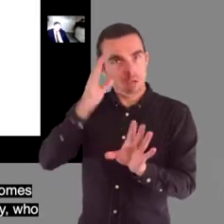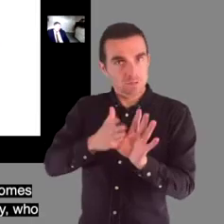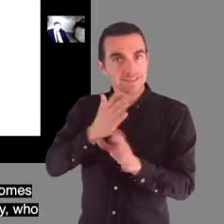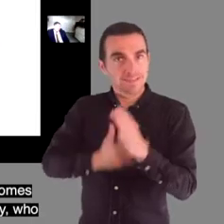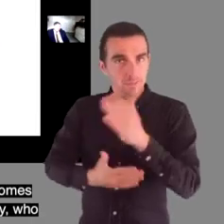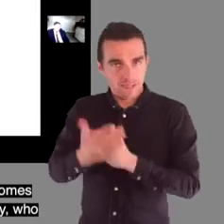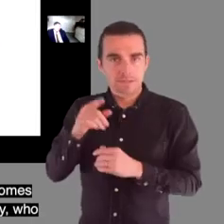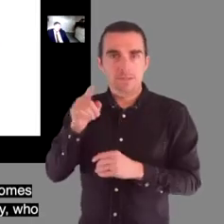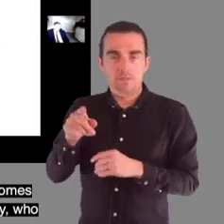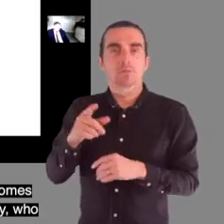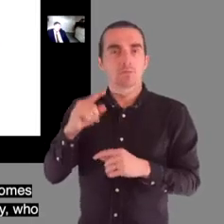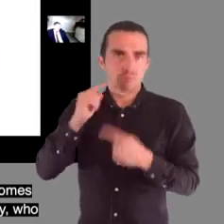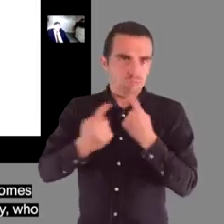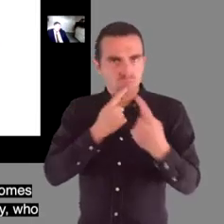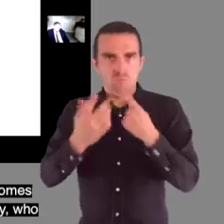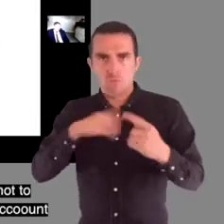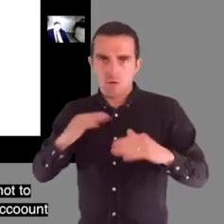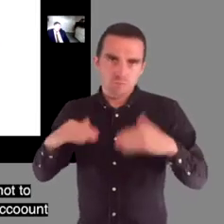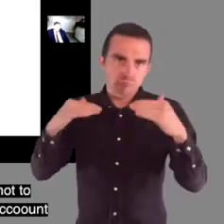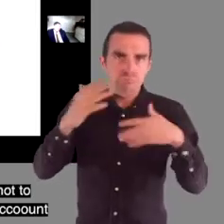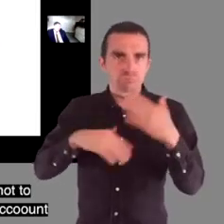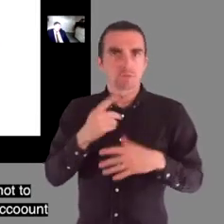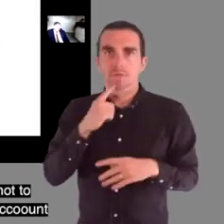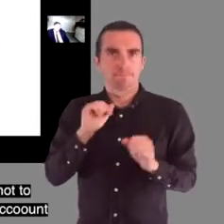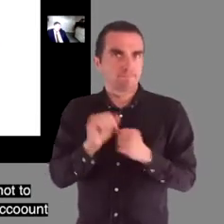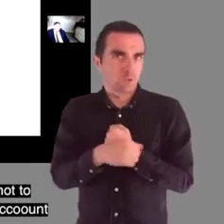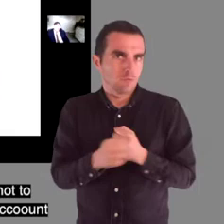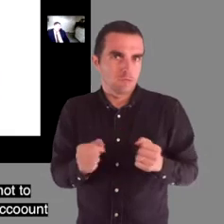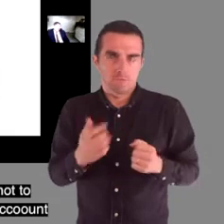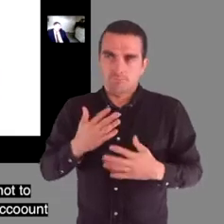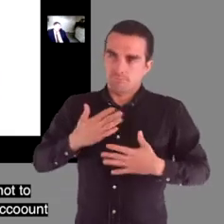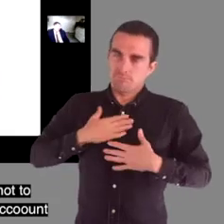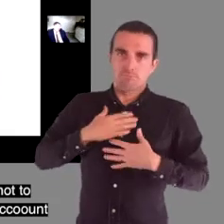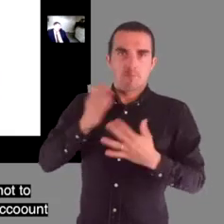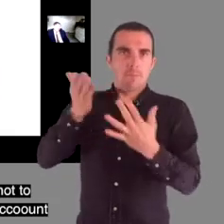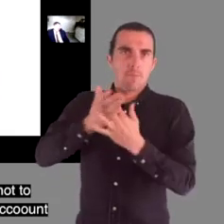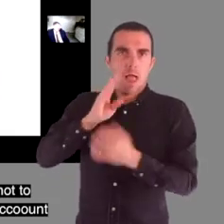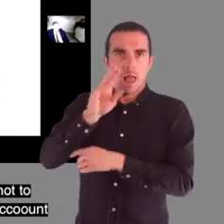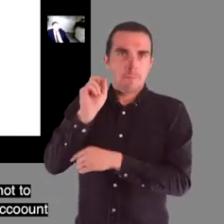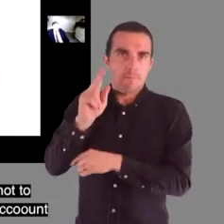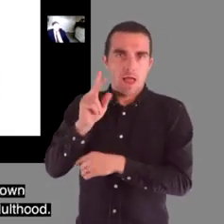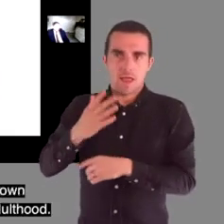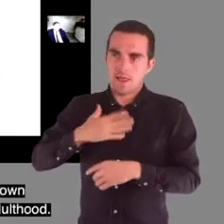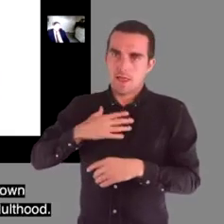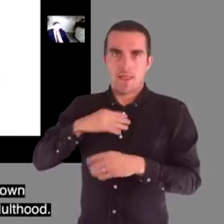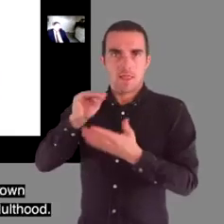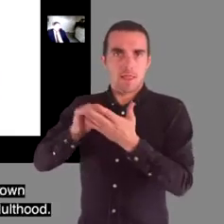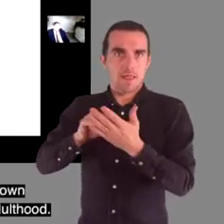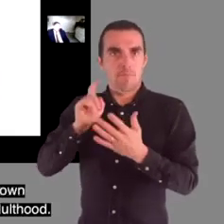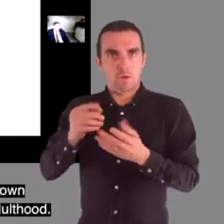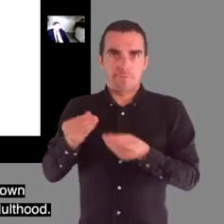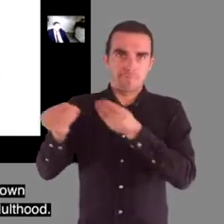disability and who comes from a very progressive country, who talked about what it was like not to have been able to own a bank account and to be able